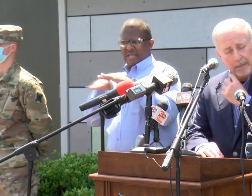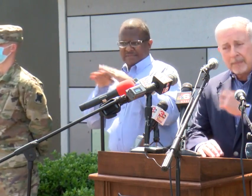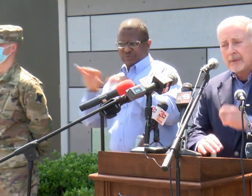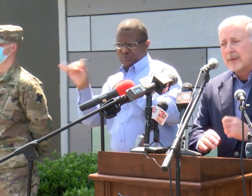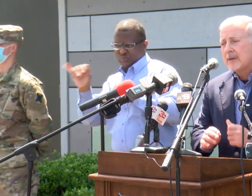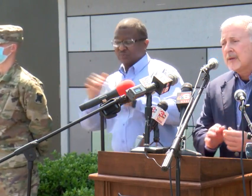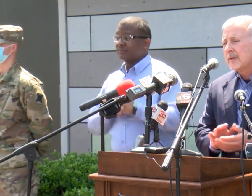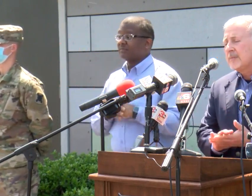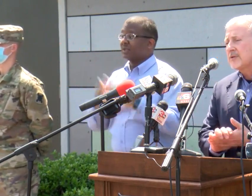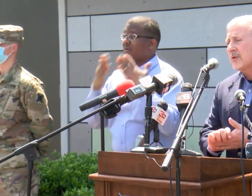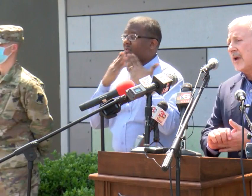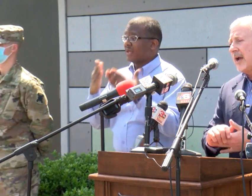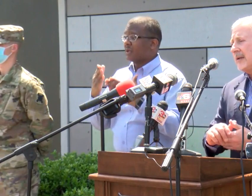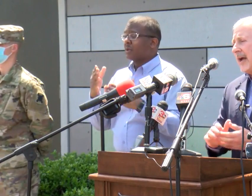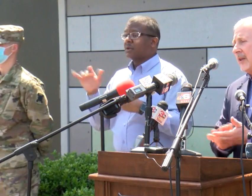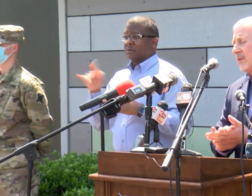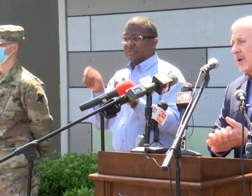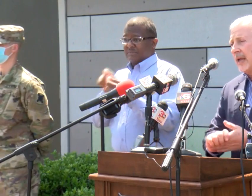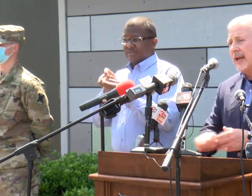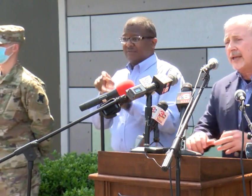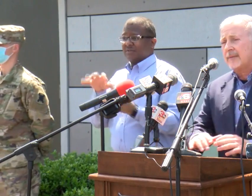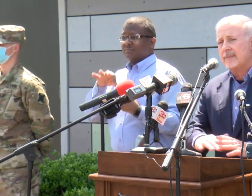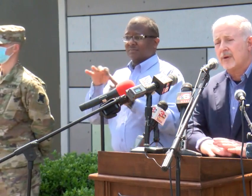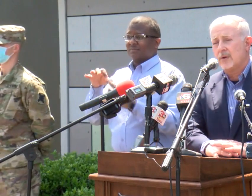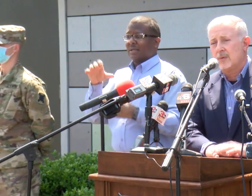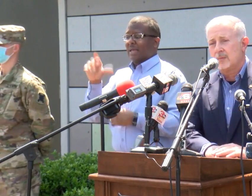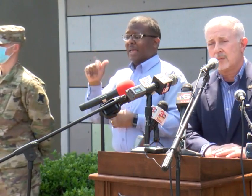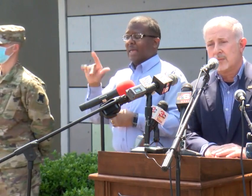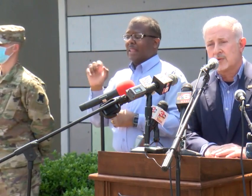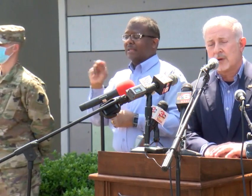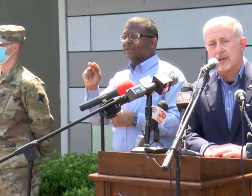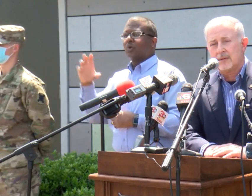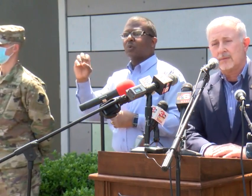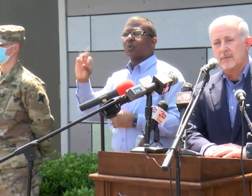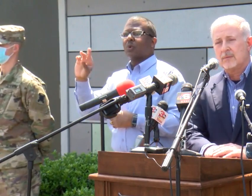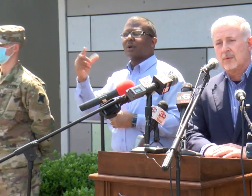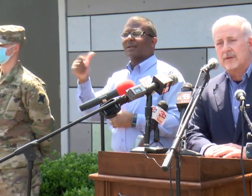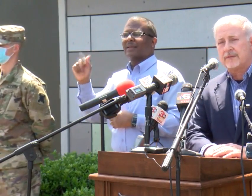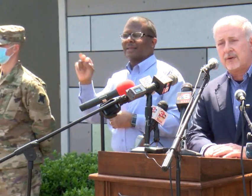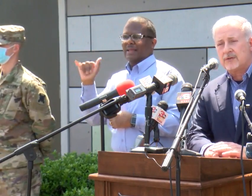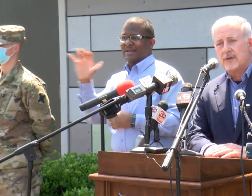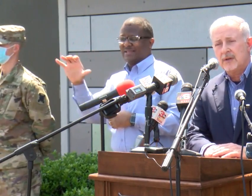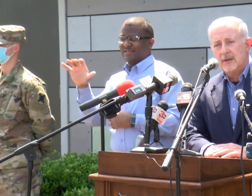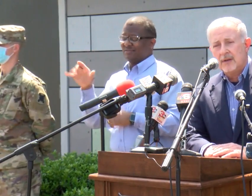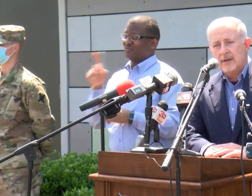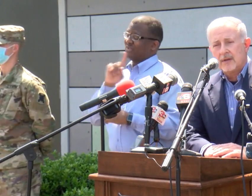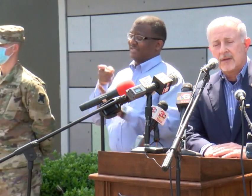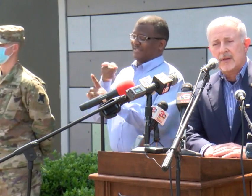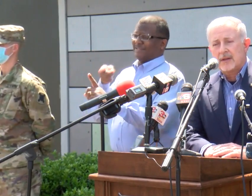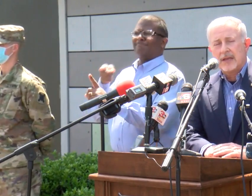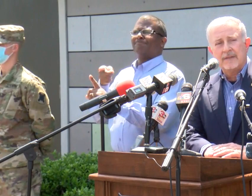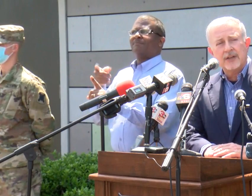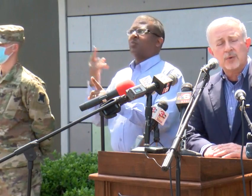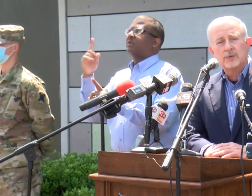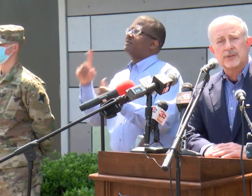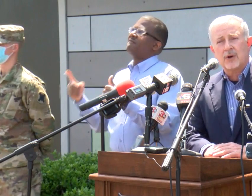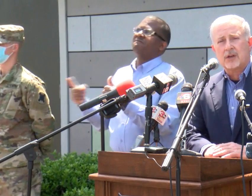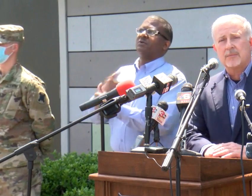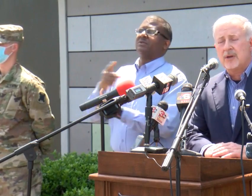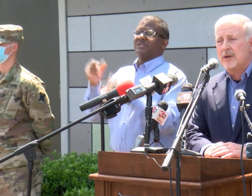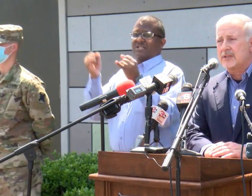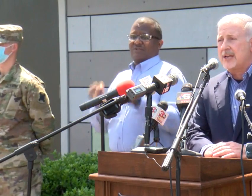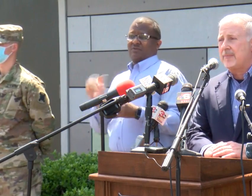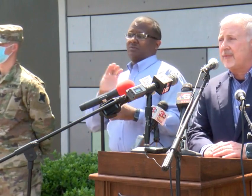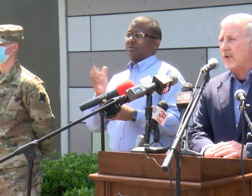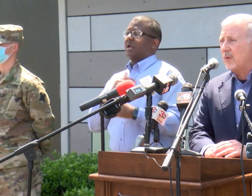particular Mr. Allen Organic, who was really one of the first individuals in